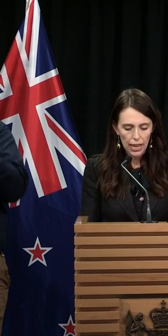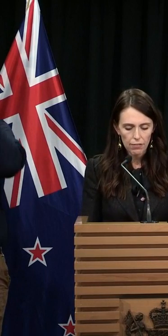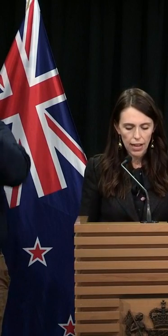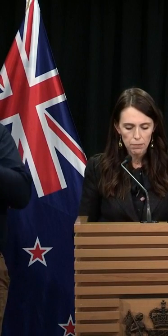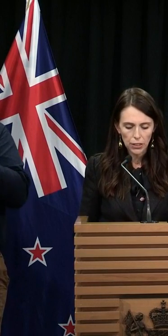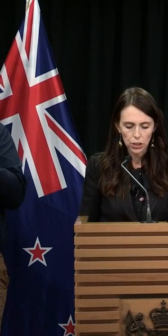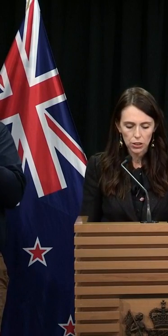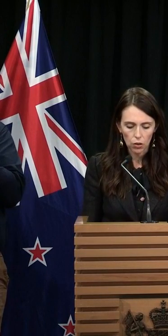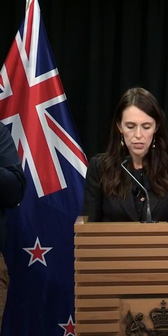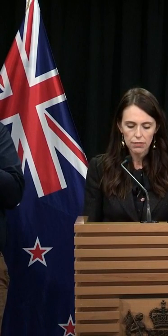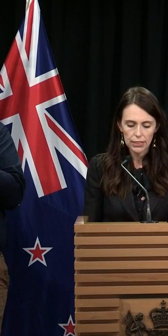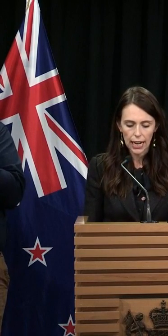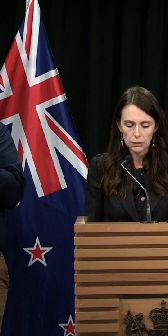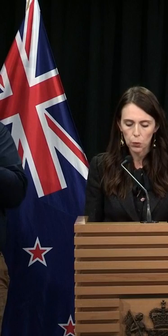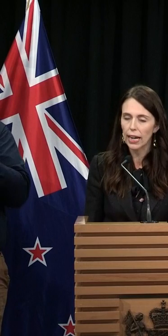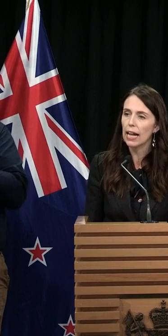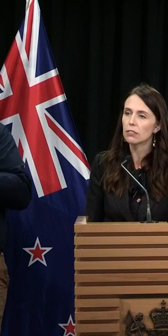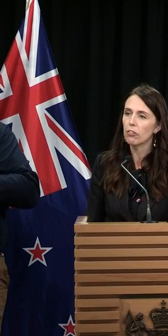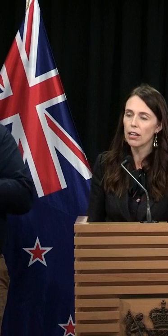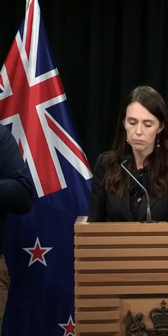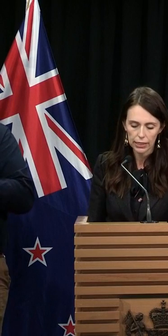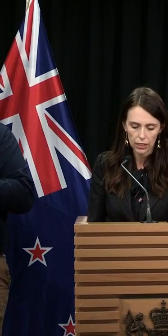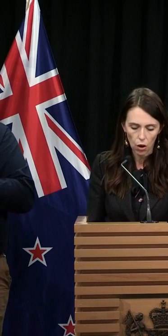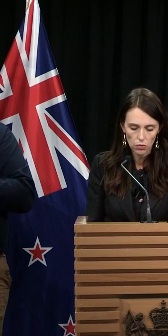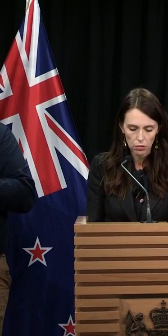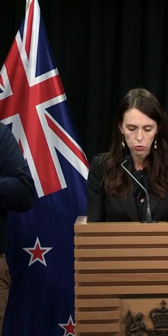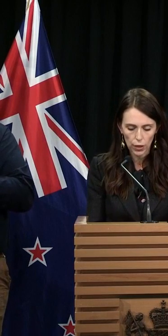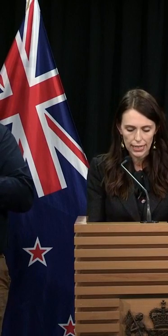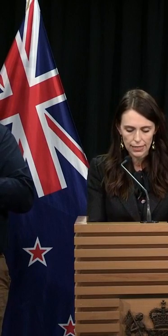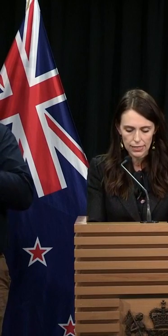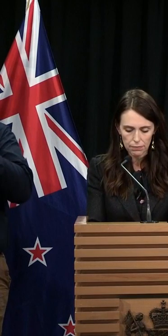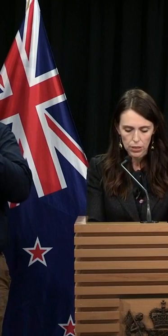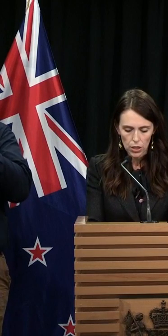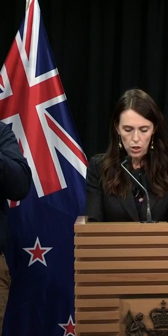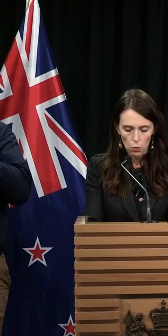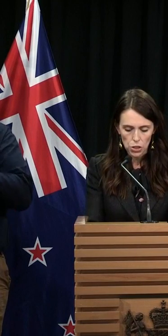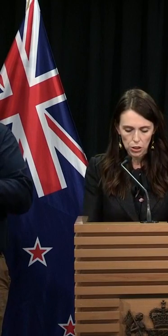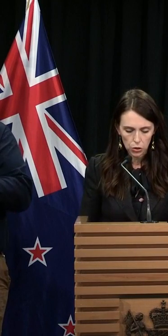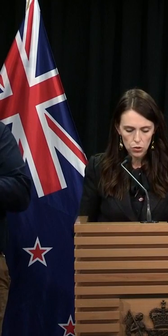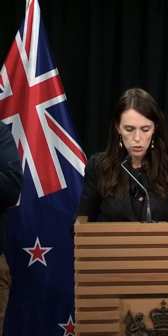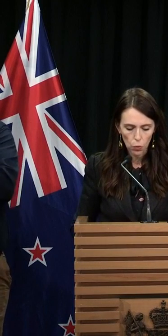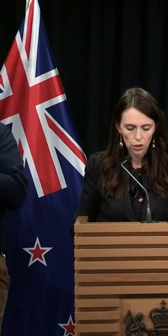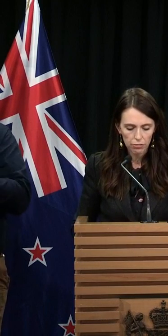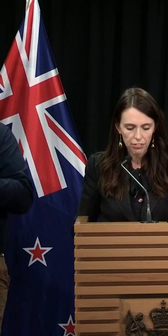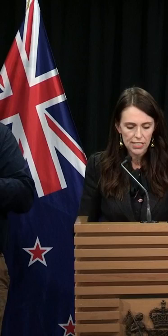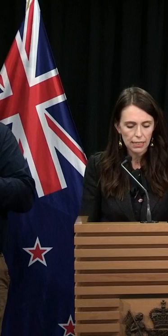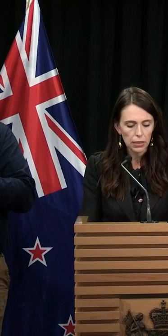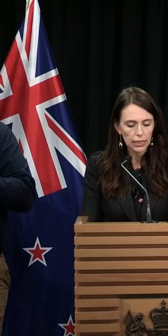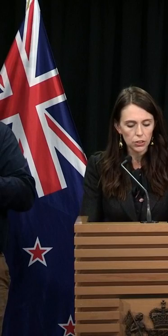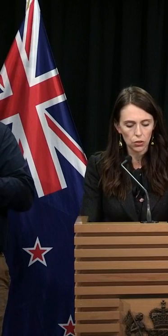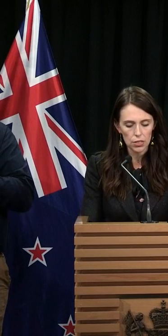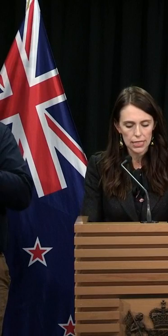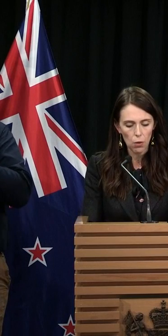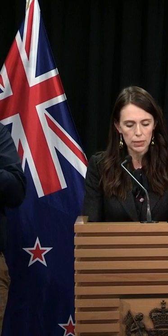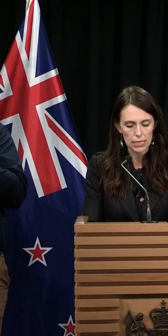inquiry will have a budget of $78.85 million over 4 years, which includes more than $15